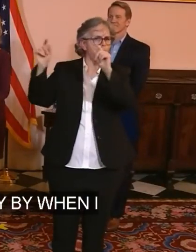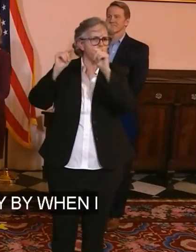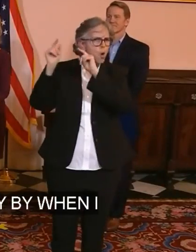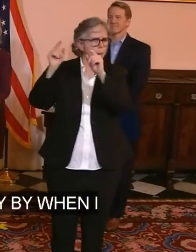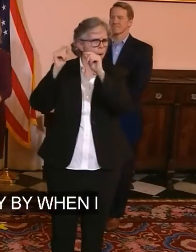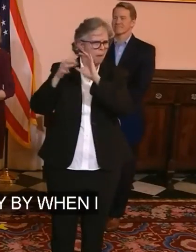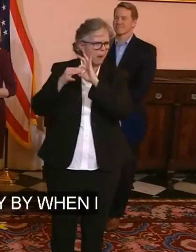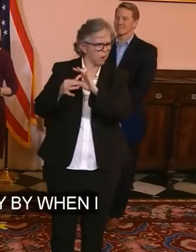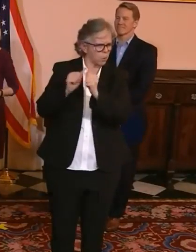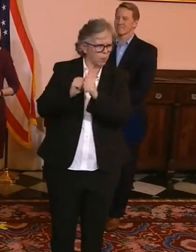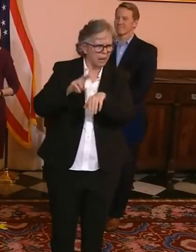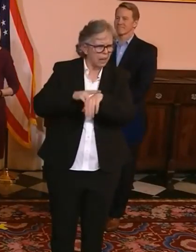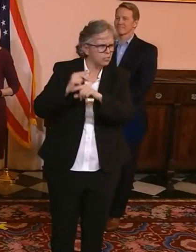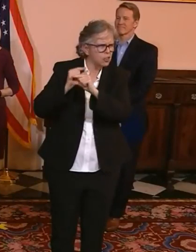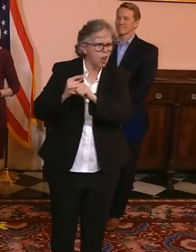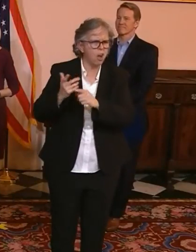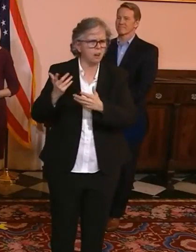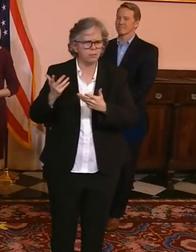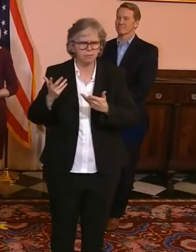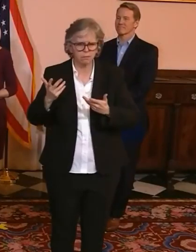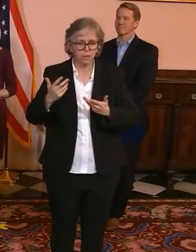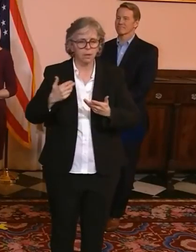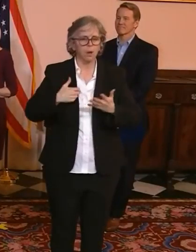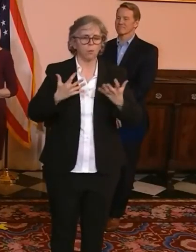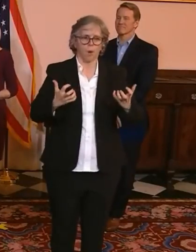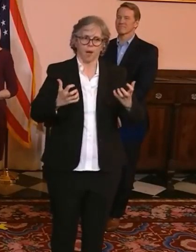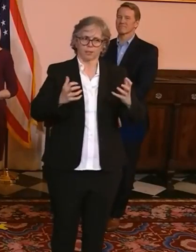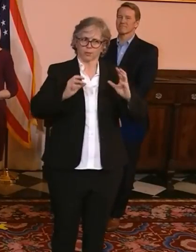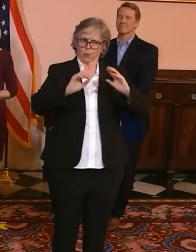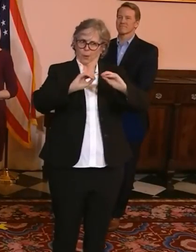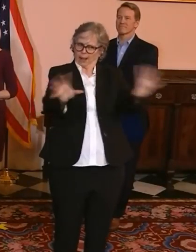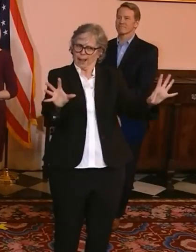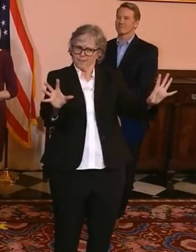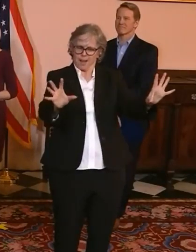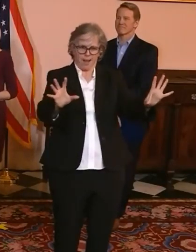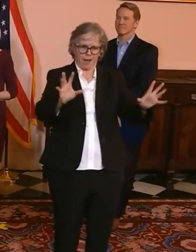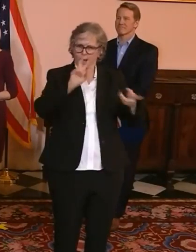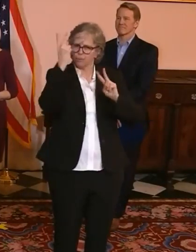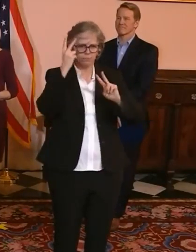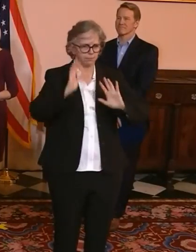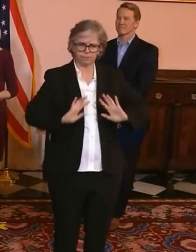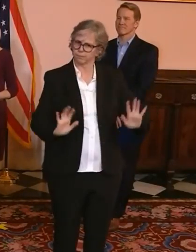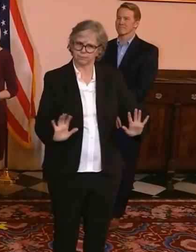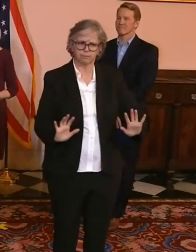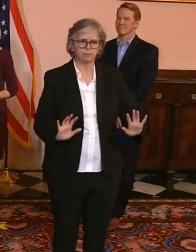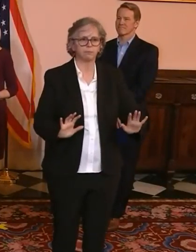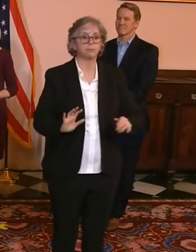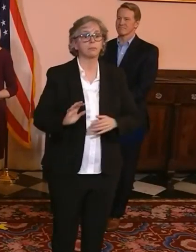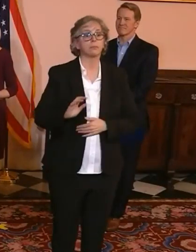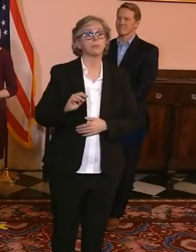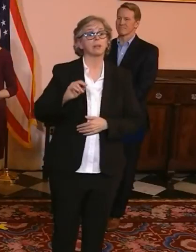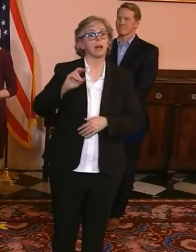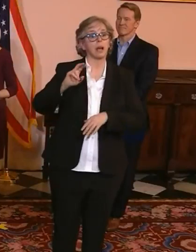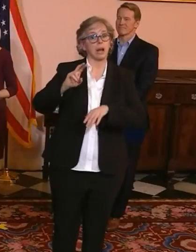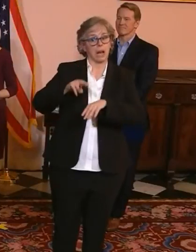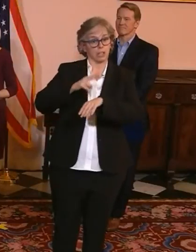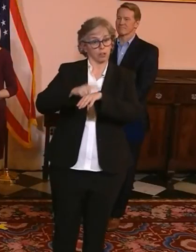Let me just be very, very clear. When the National Guard is going to do something, you will know about